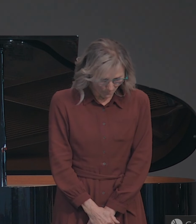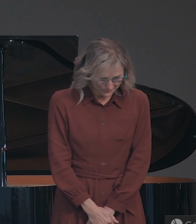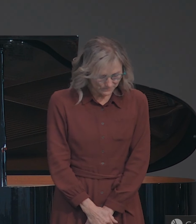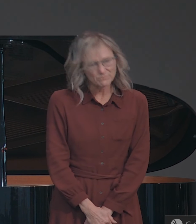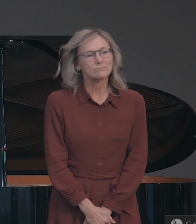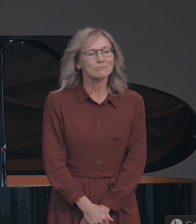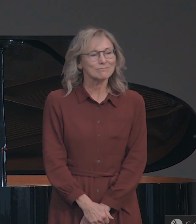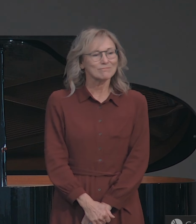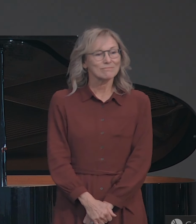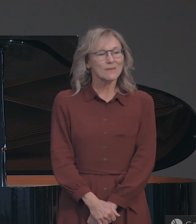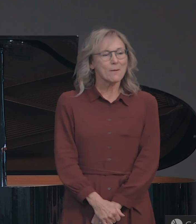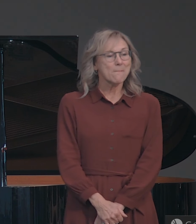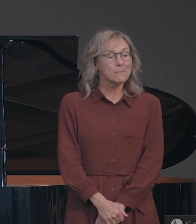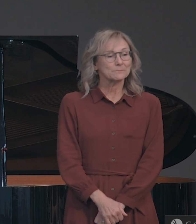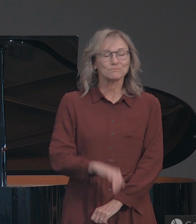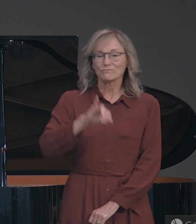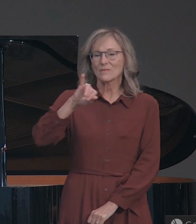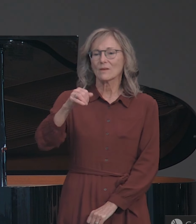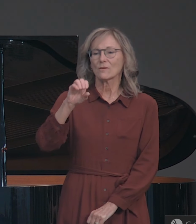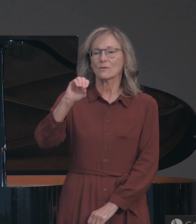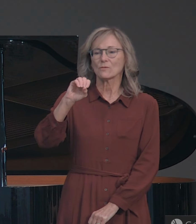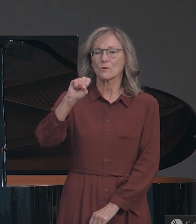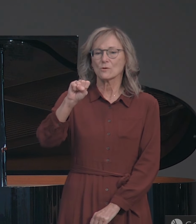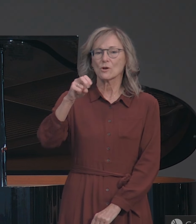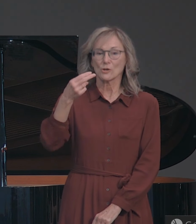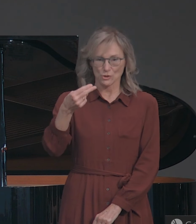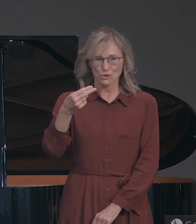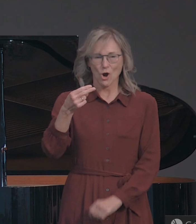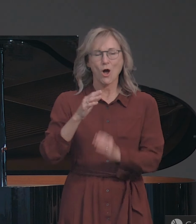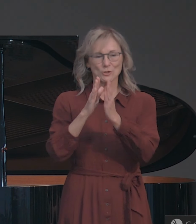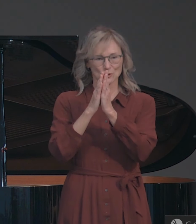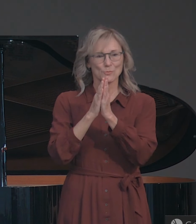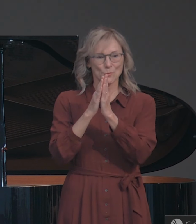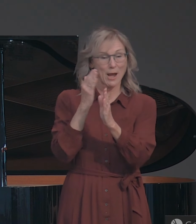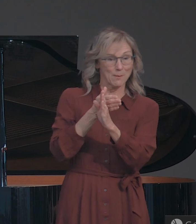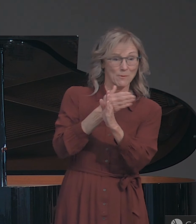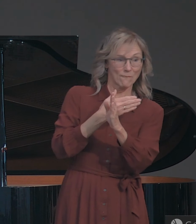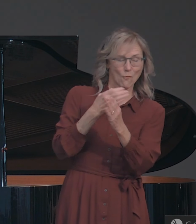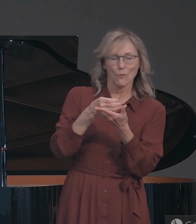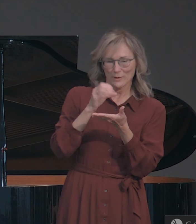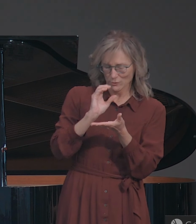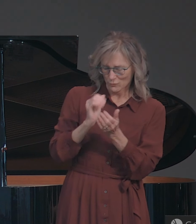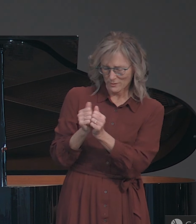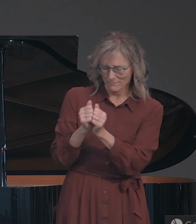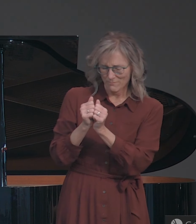And I'd like to ask one of our deacons, Josh Johansson, to please pray before we drink together.